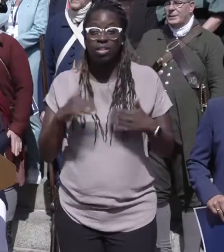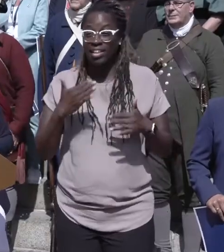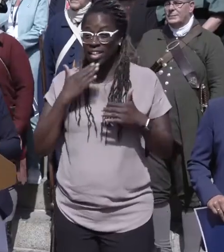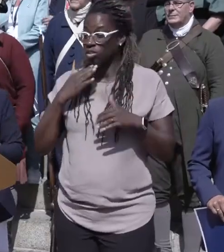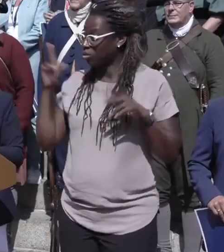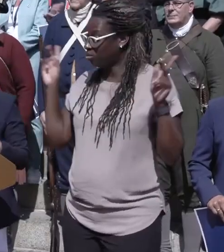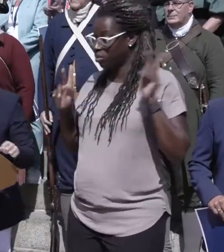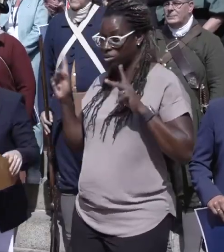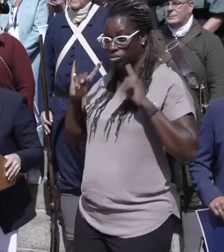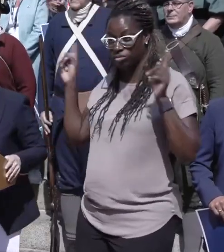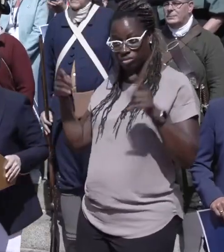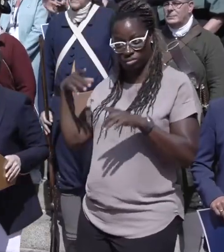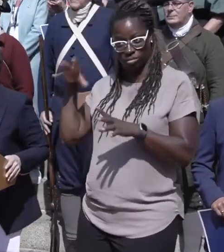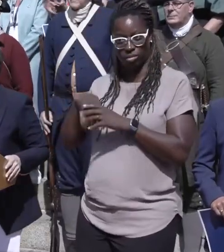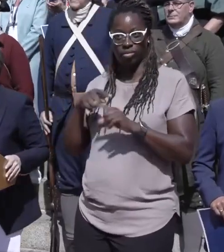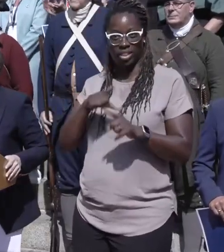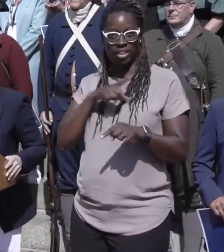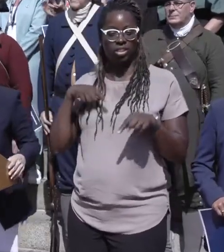do,